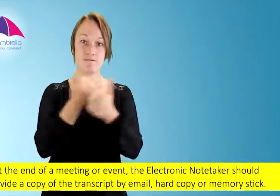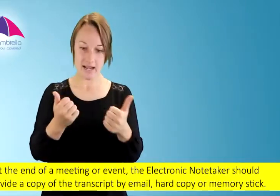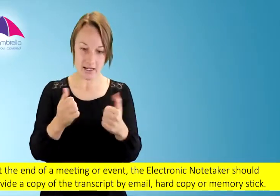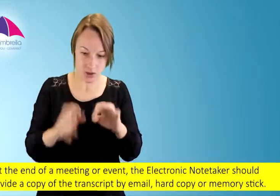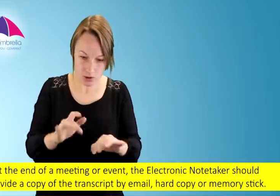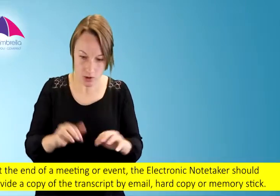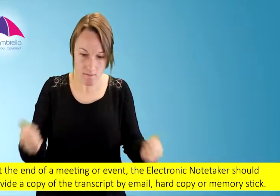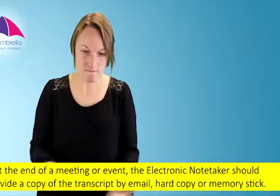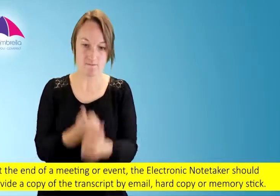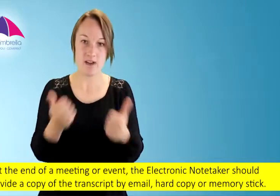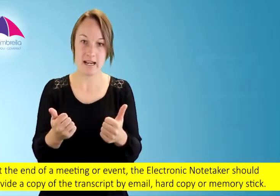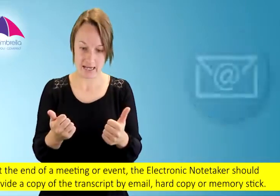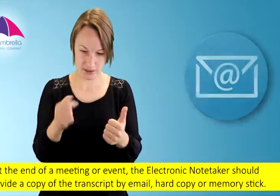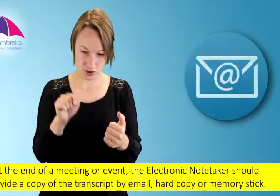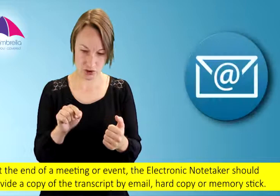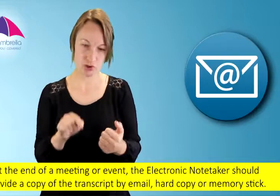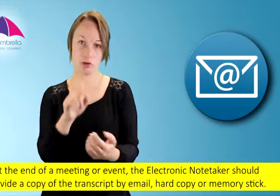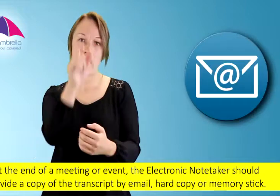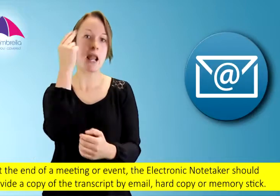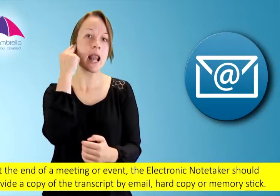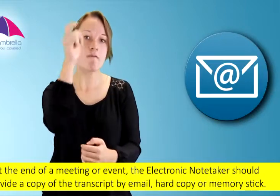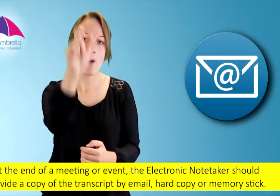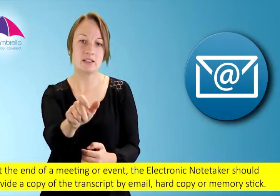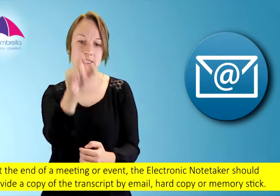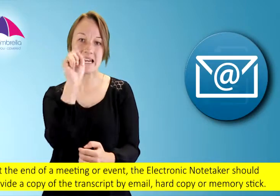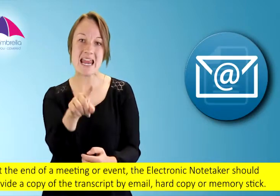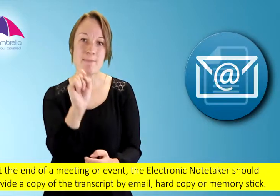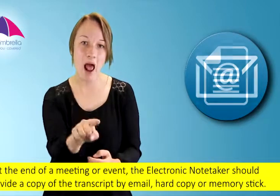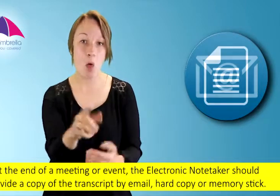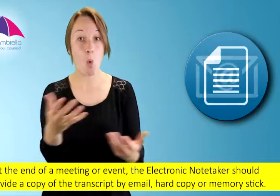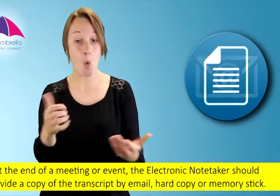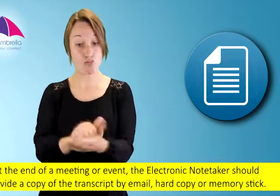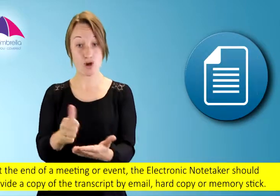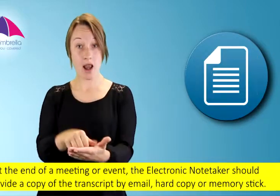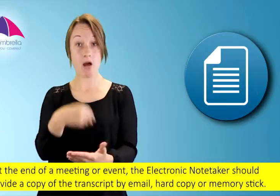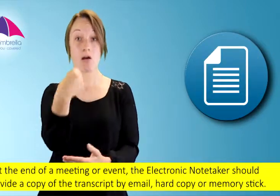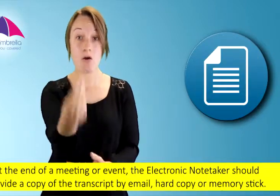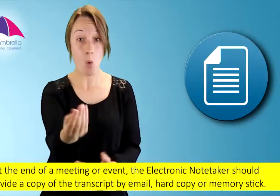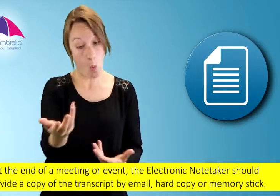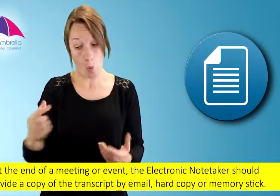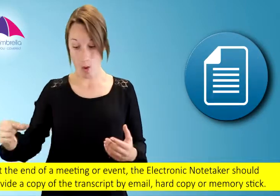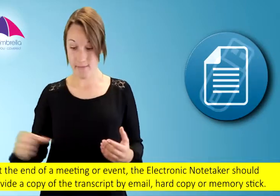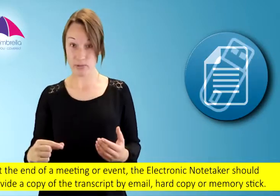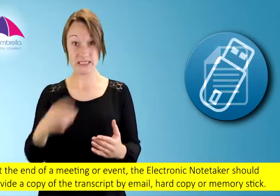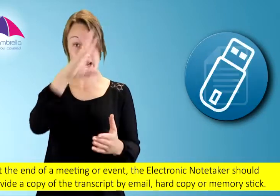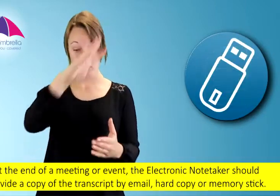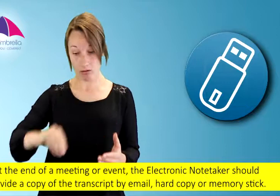At the end of a meeting or event, the electronic note-taker should provide a copy of the transcript by email, hard copy